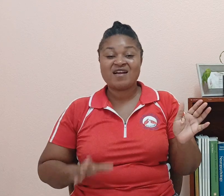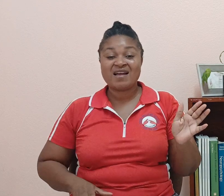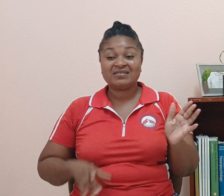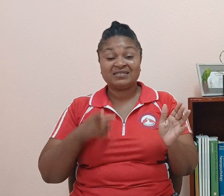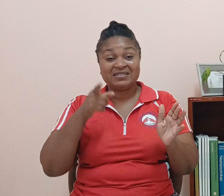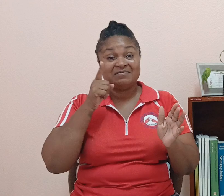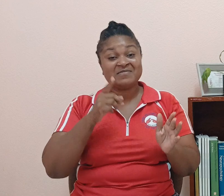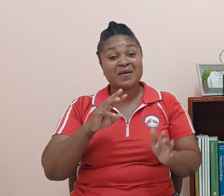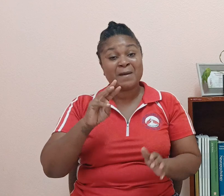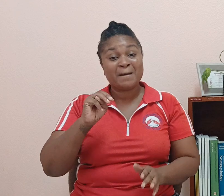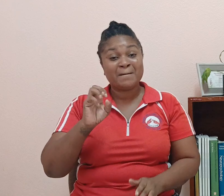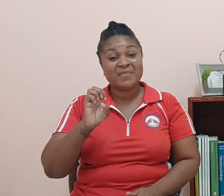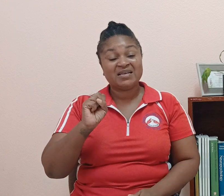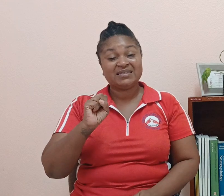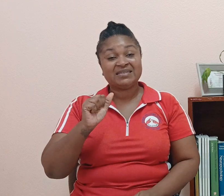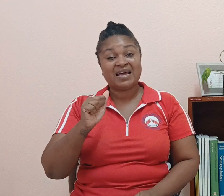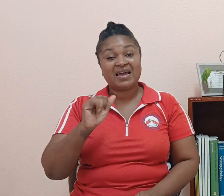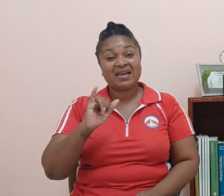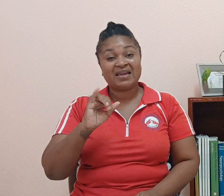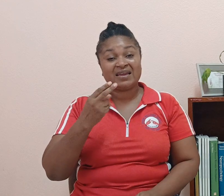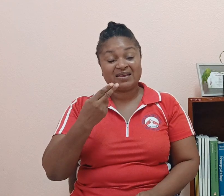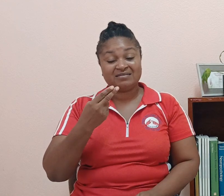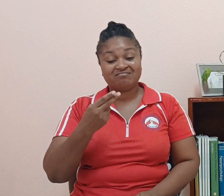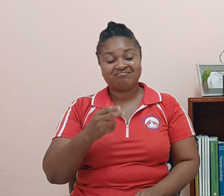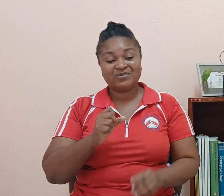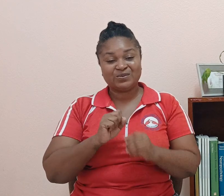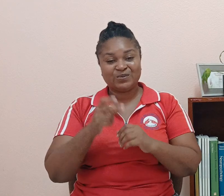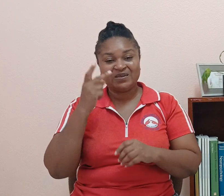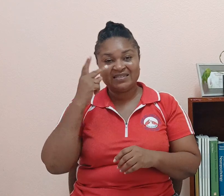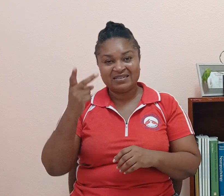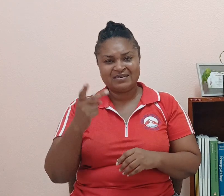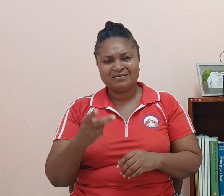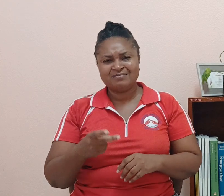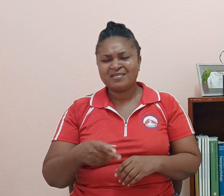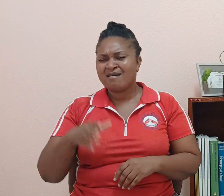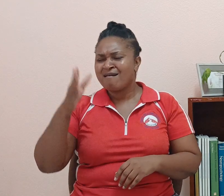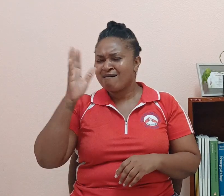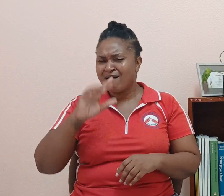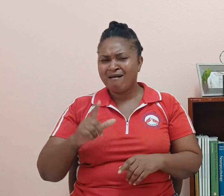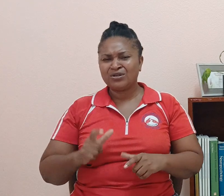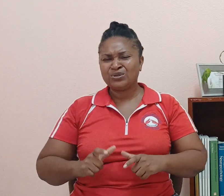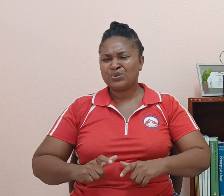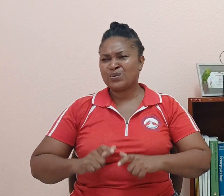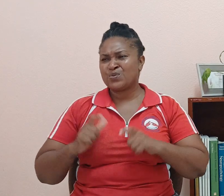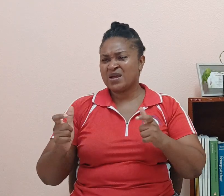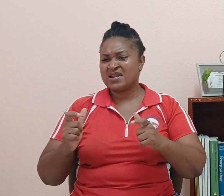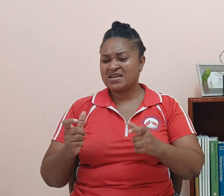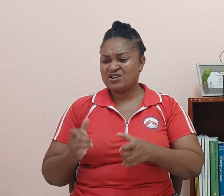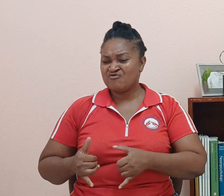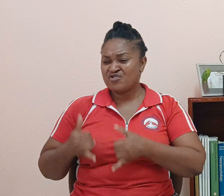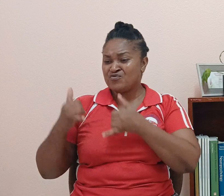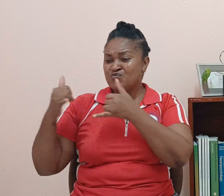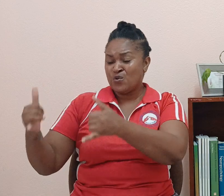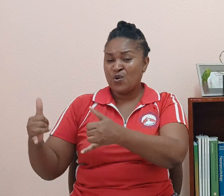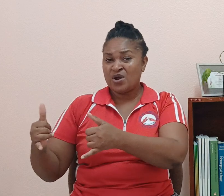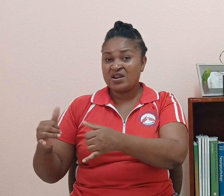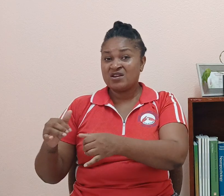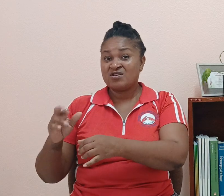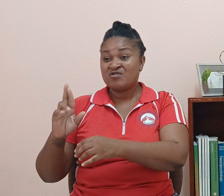So, you see that God greatly rewarded Ruth for her kindness